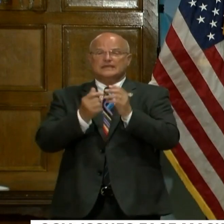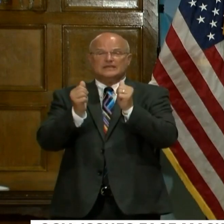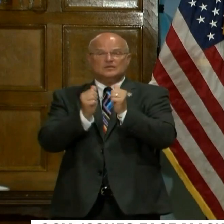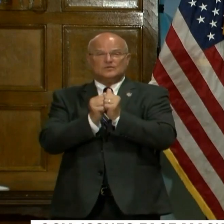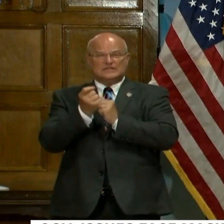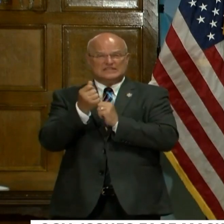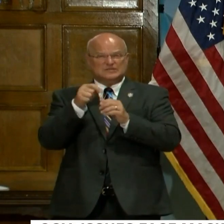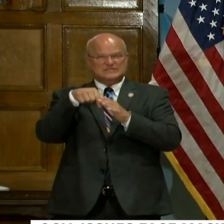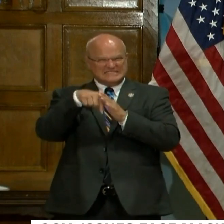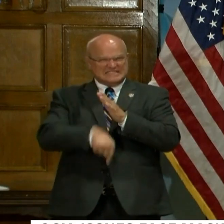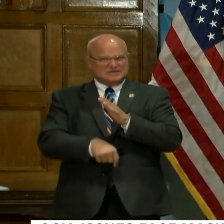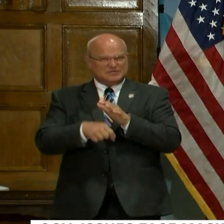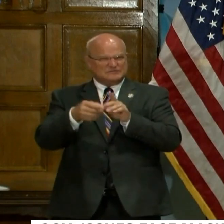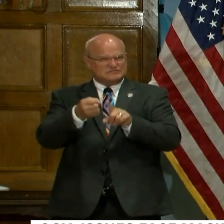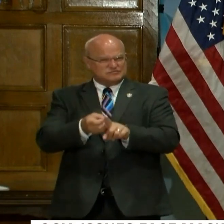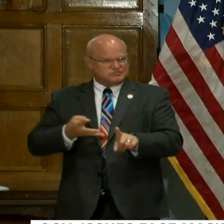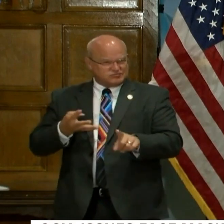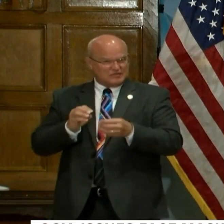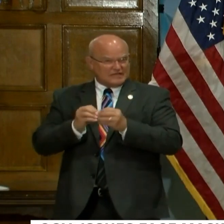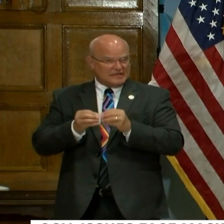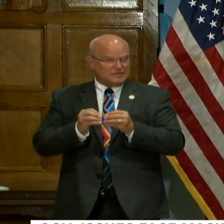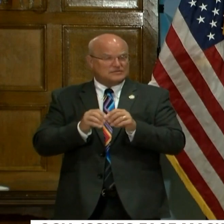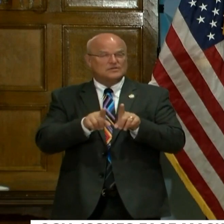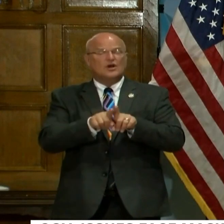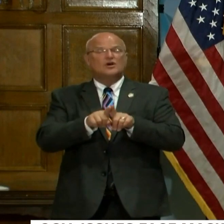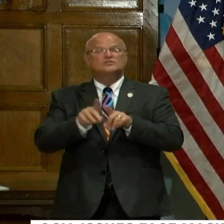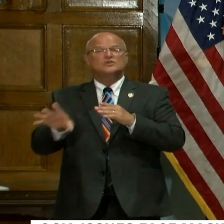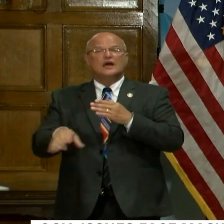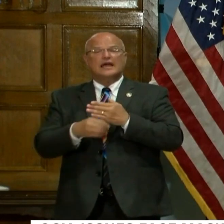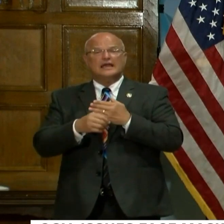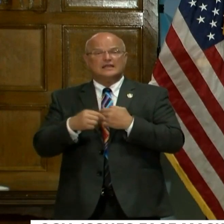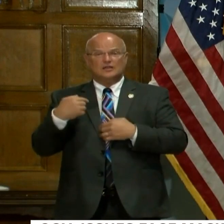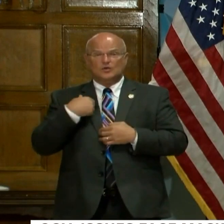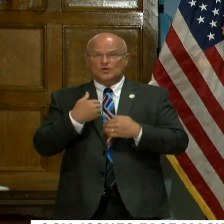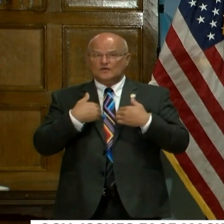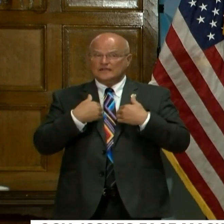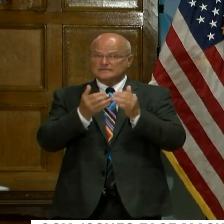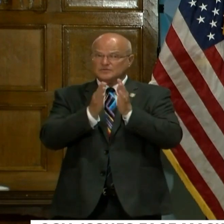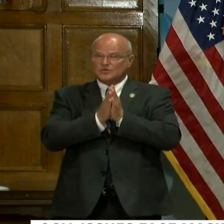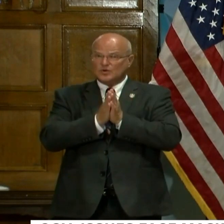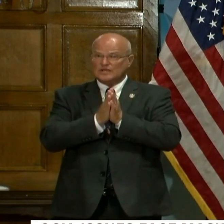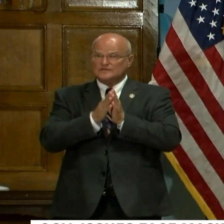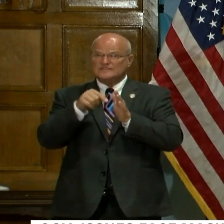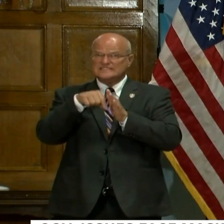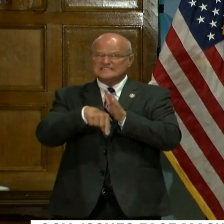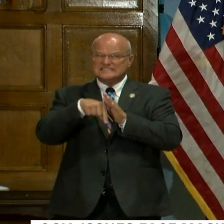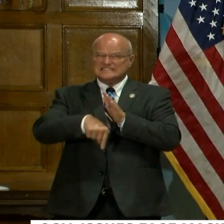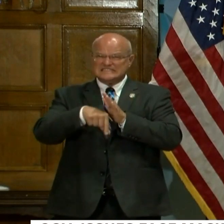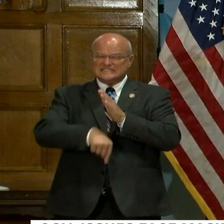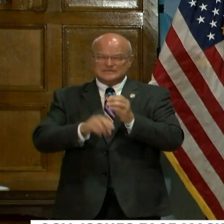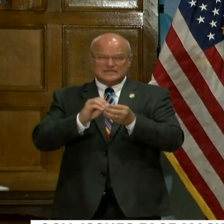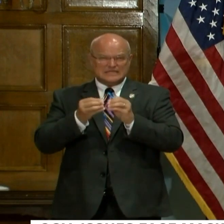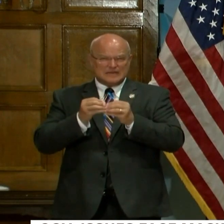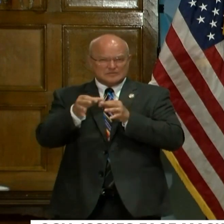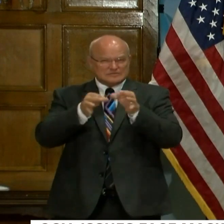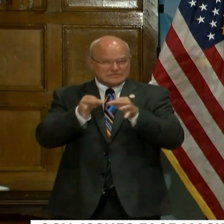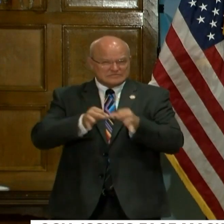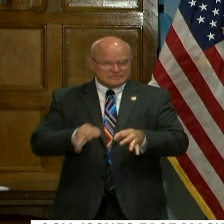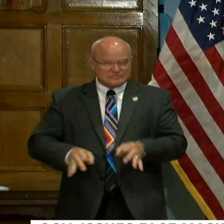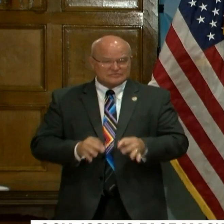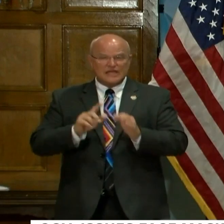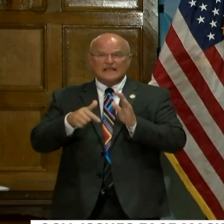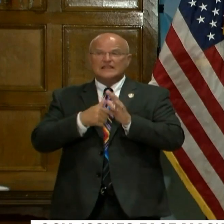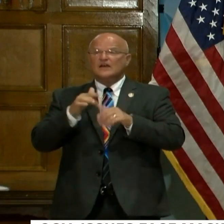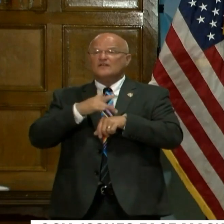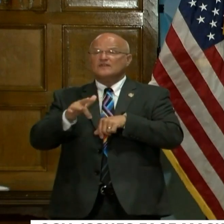let me go a little deeper with the numbers, and let me also add to this. We've had some requests for deeper dives into the numbers. These